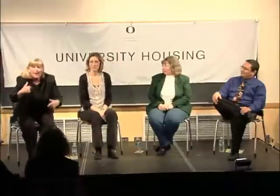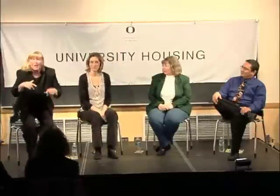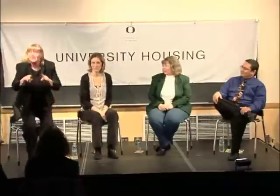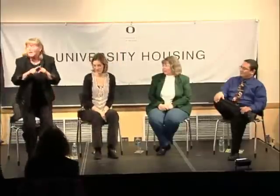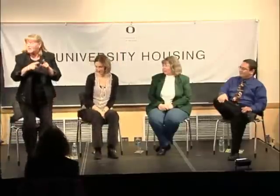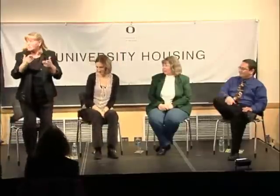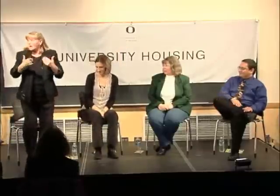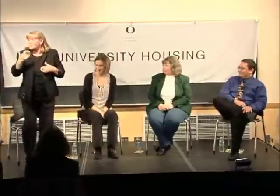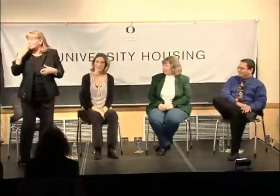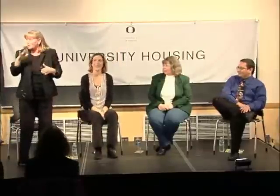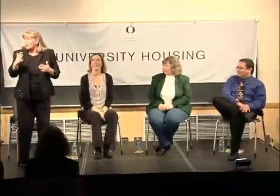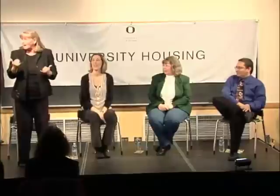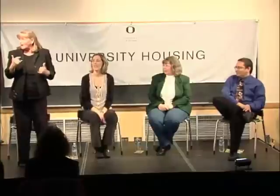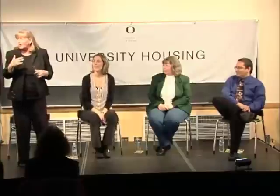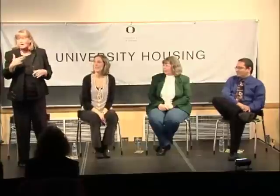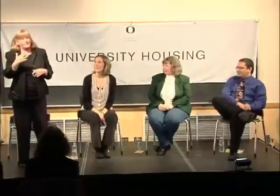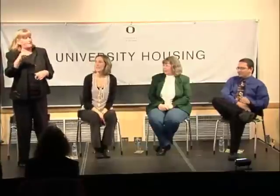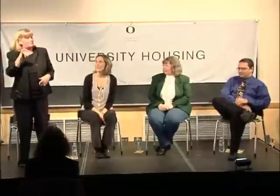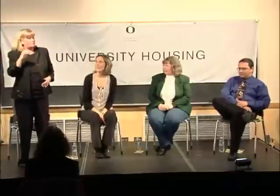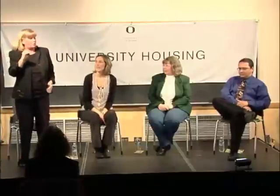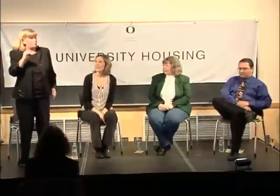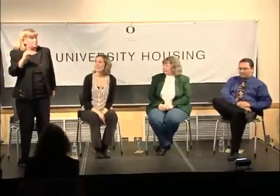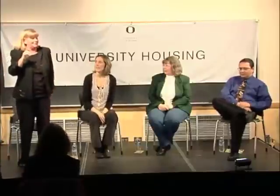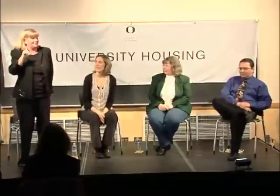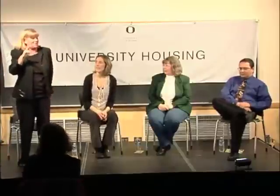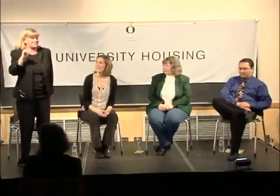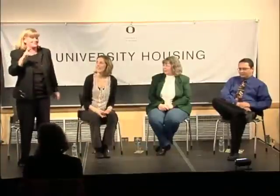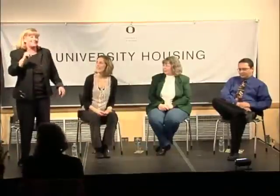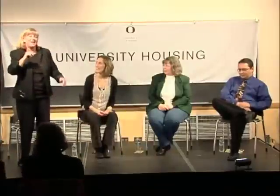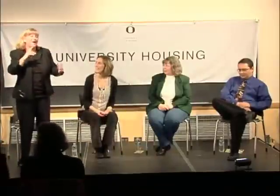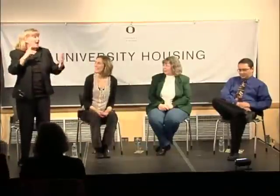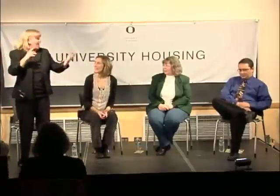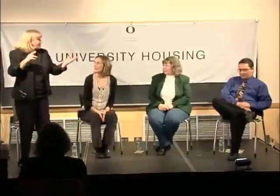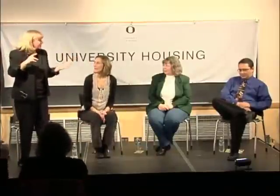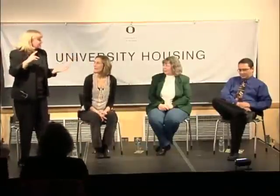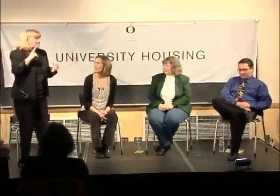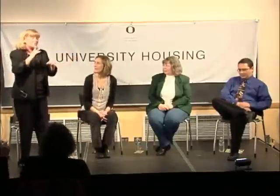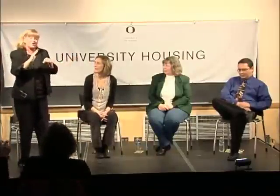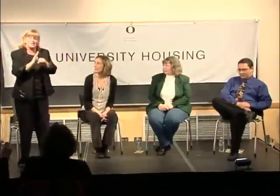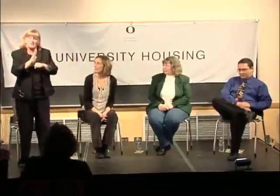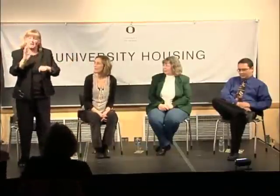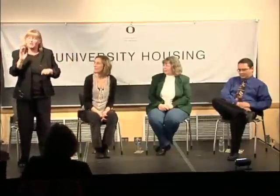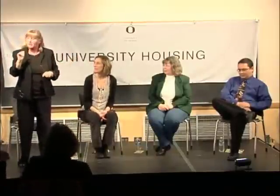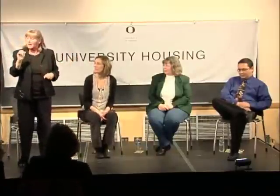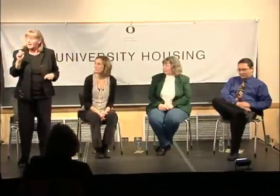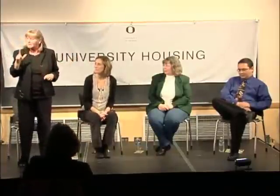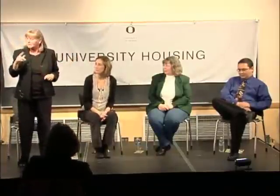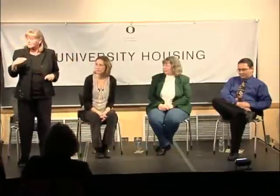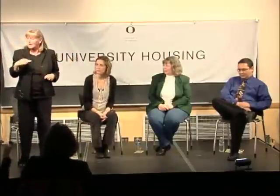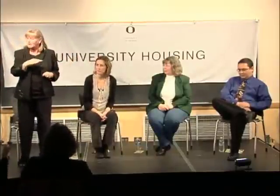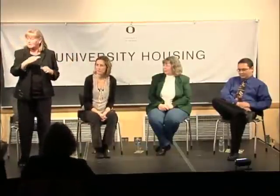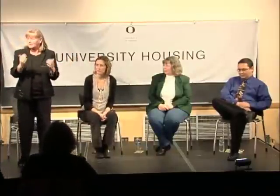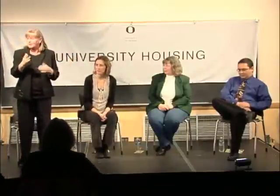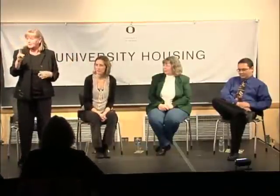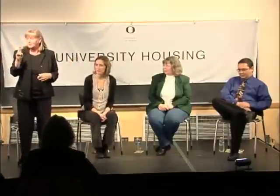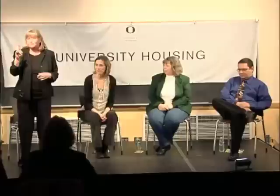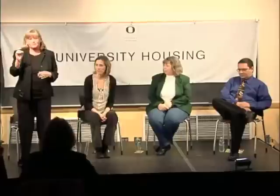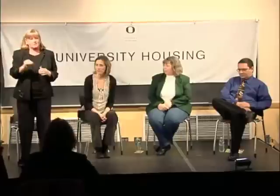And I, as perhaps you know by now, am Joe Larson. And this is our entire ASL faculty here at the University of